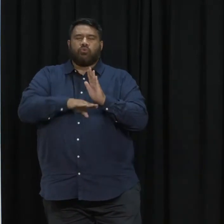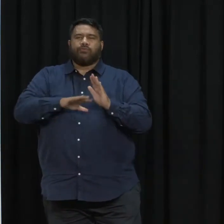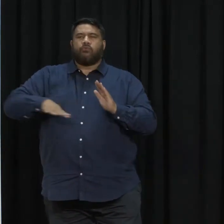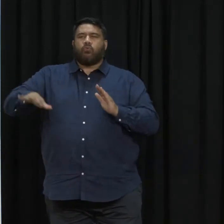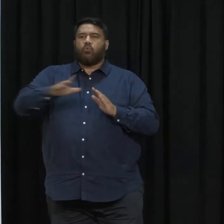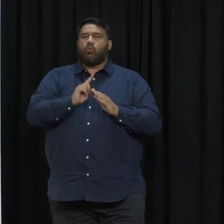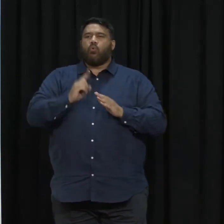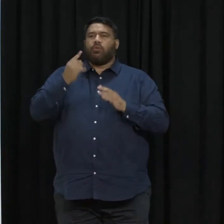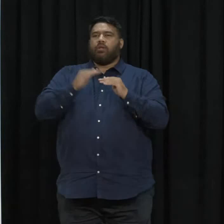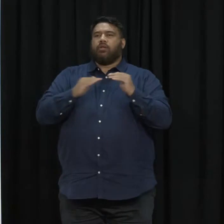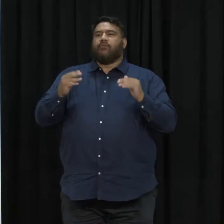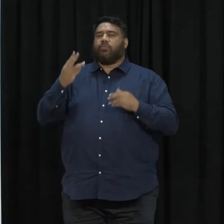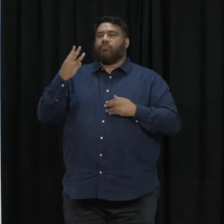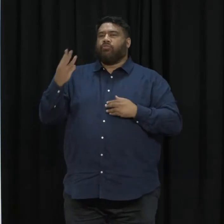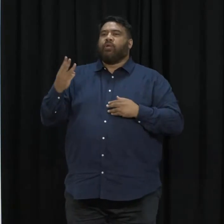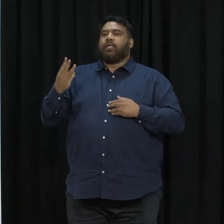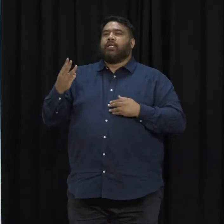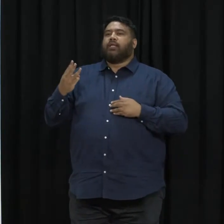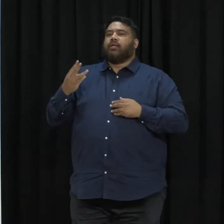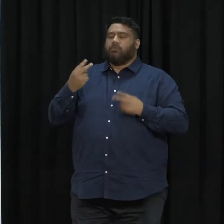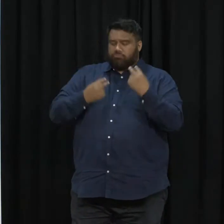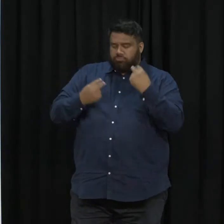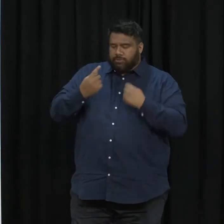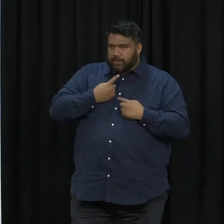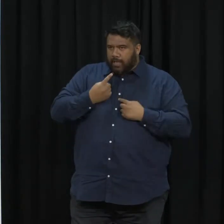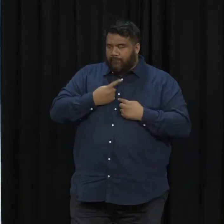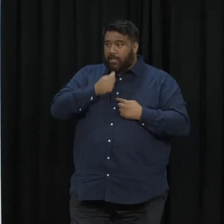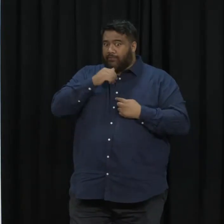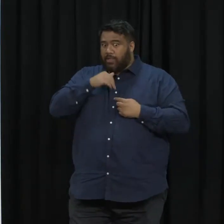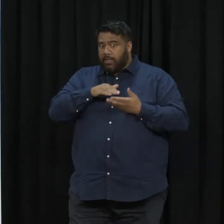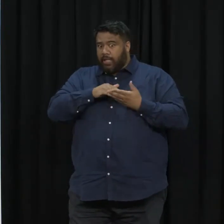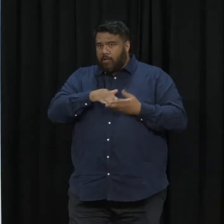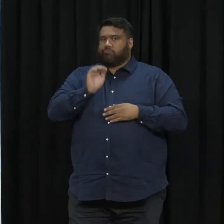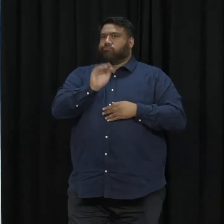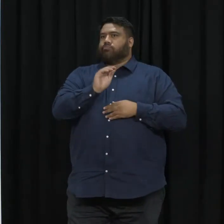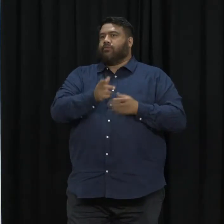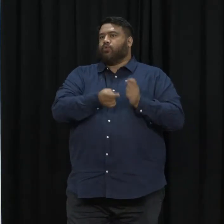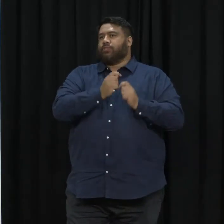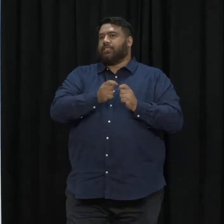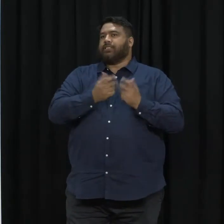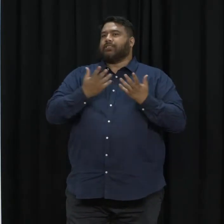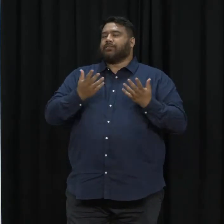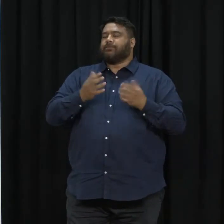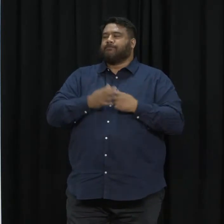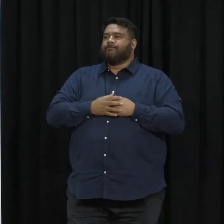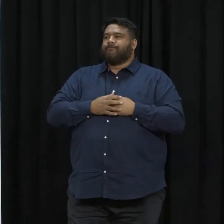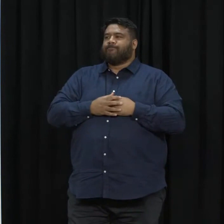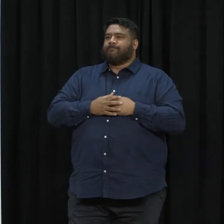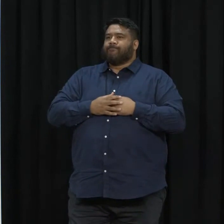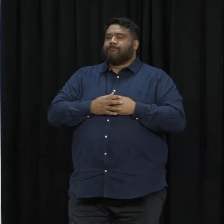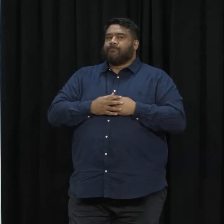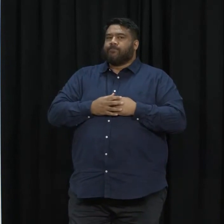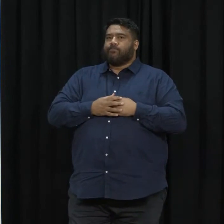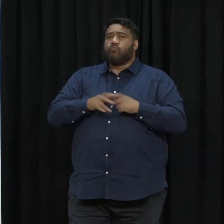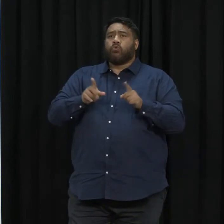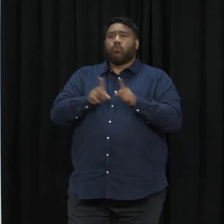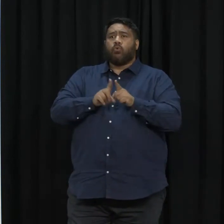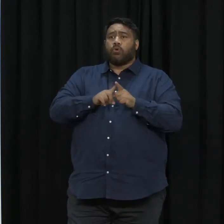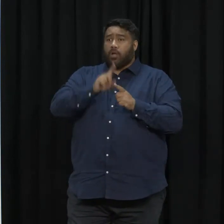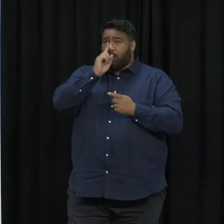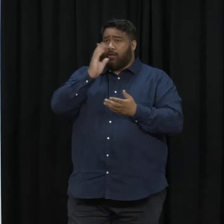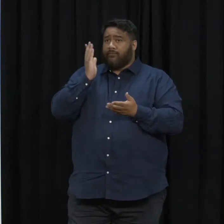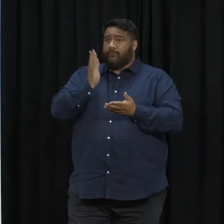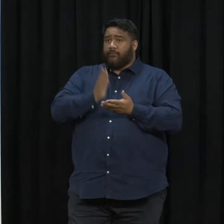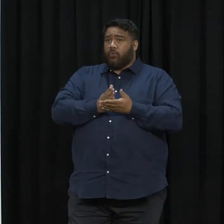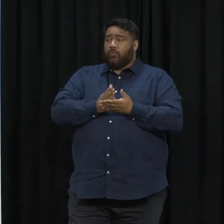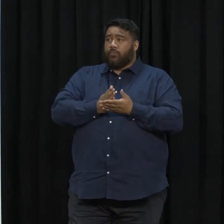are asked to monitor for symptoms and immediately seek advice about getting a test should they develop any. I can also confirm that there are